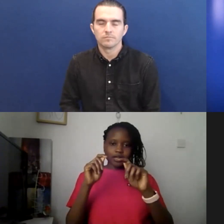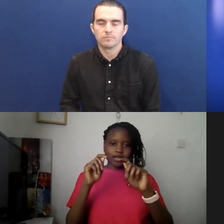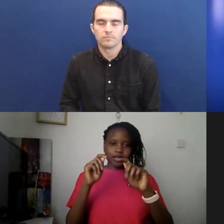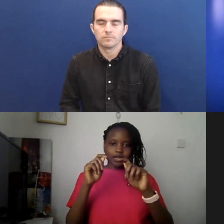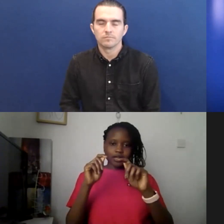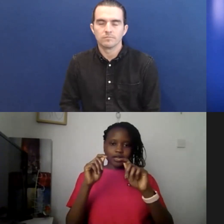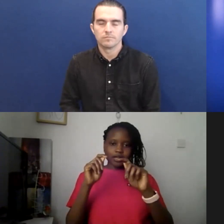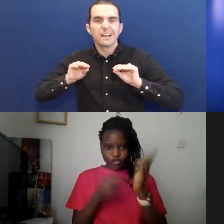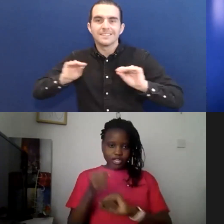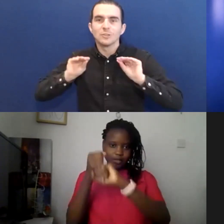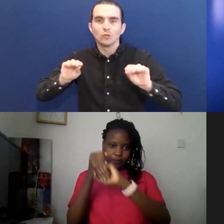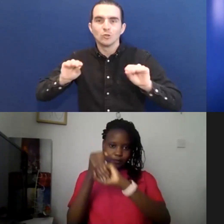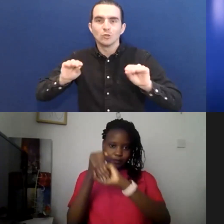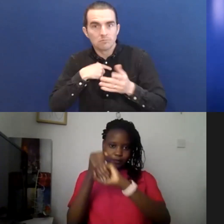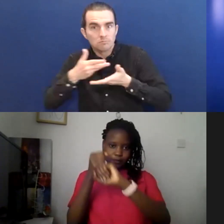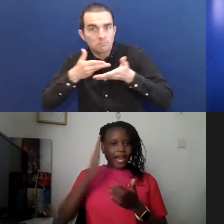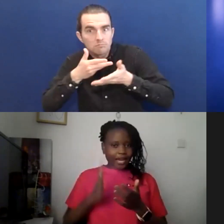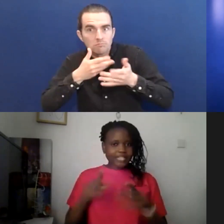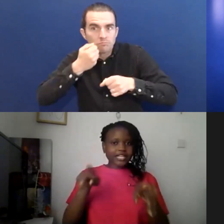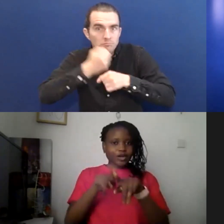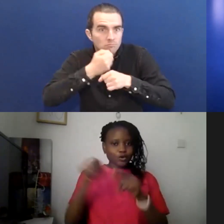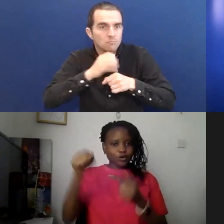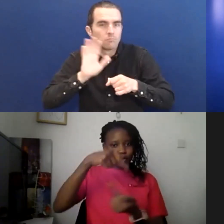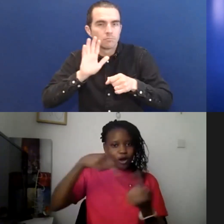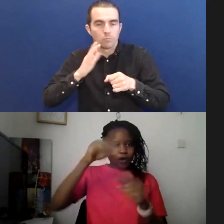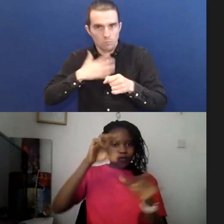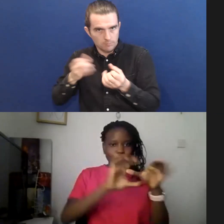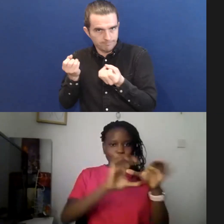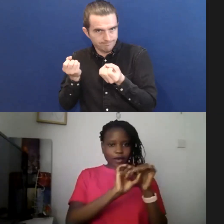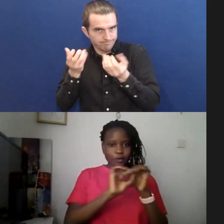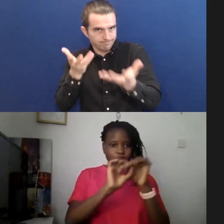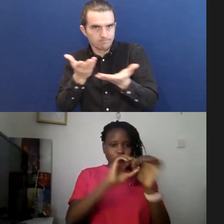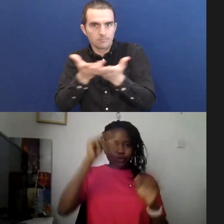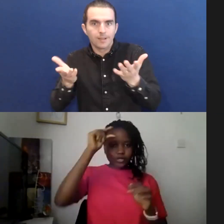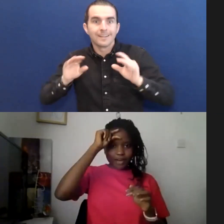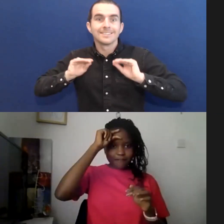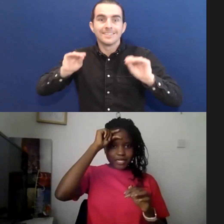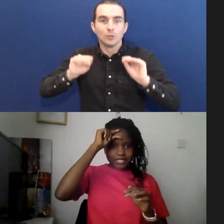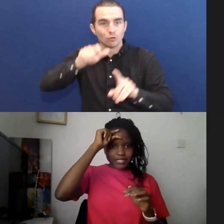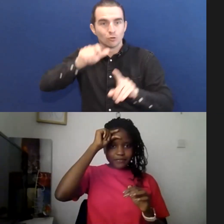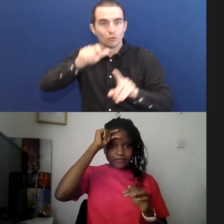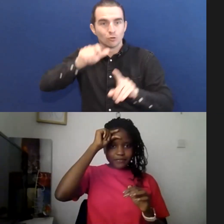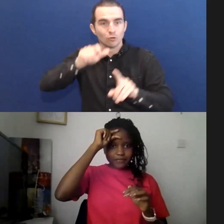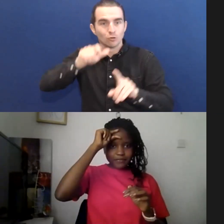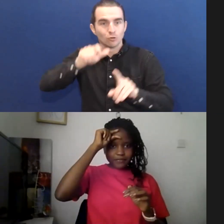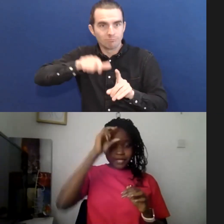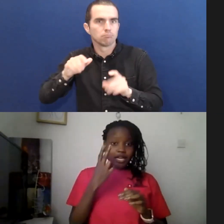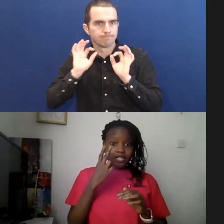support learners, and so around the collaboration with governments. And you will see now,